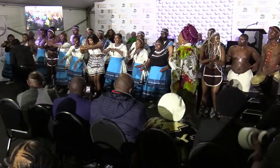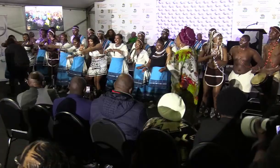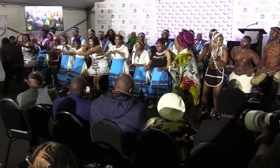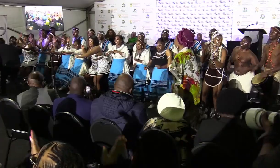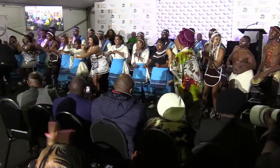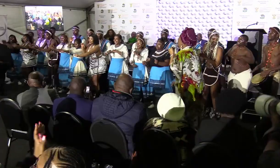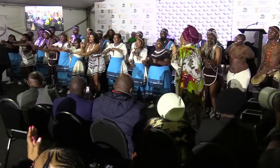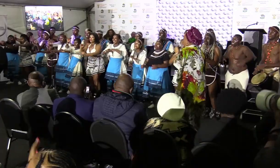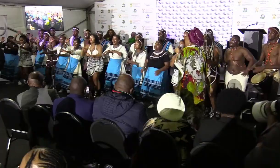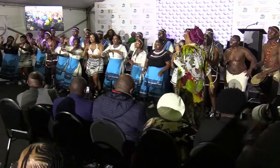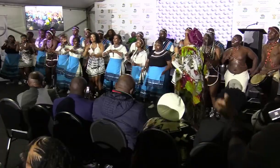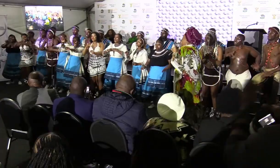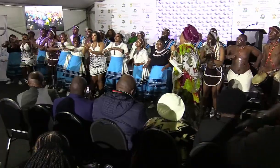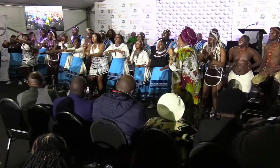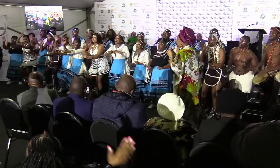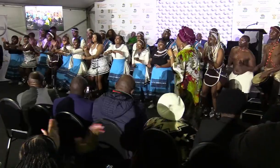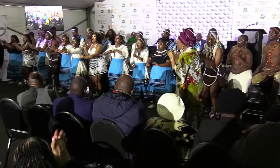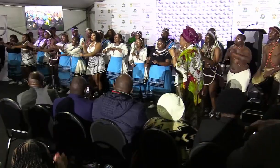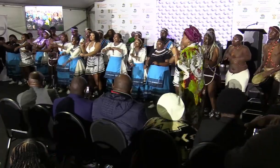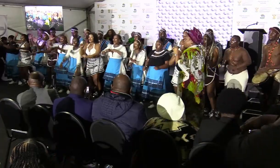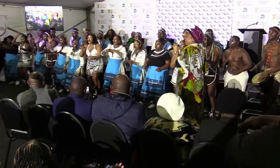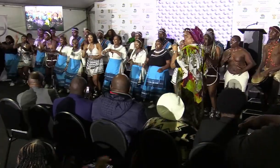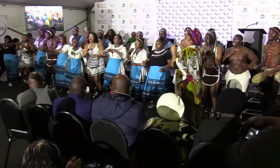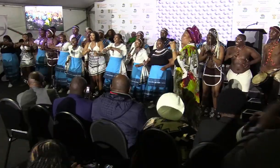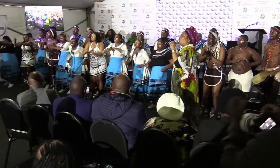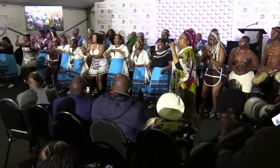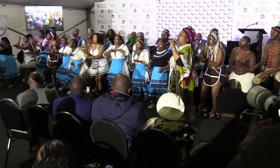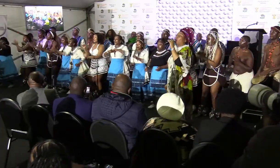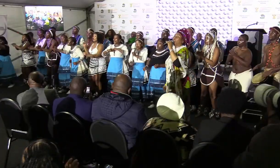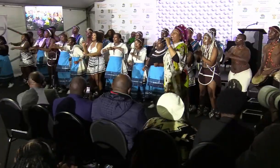andiqiniseke sithi vumani